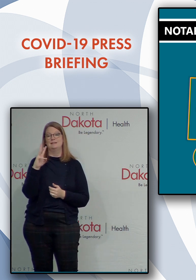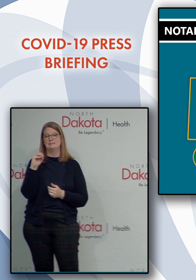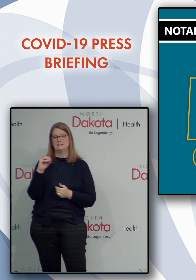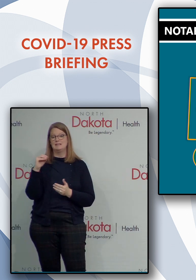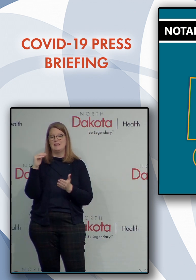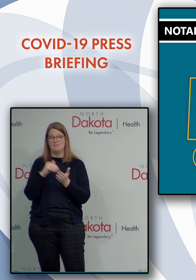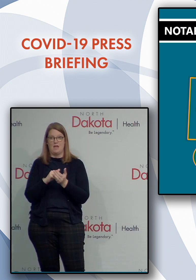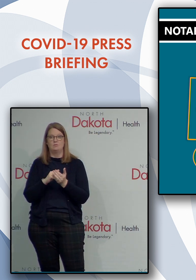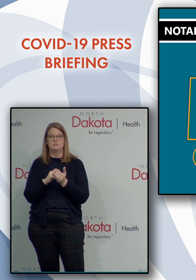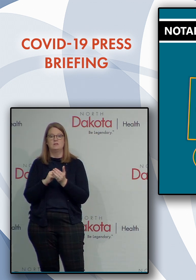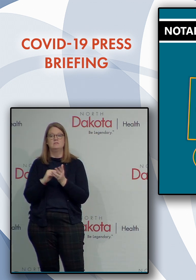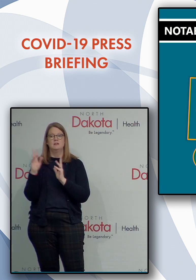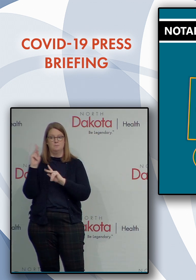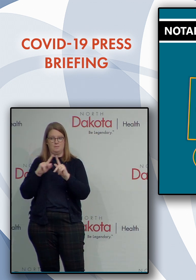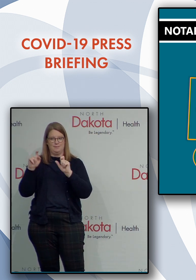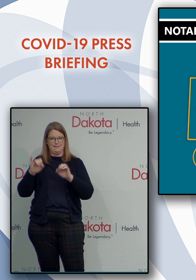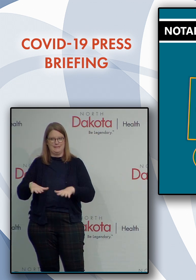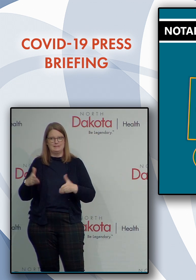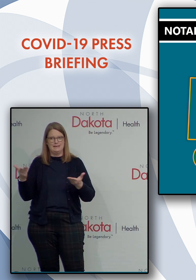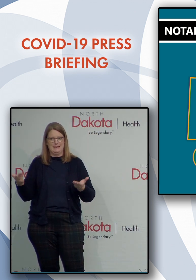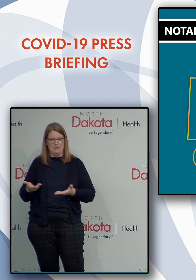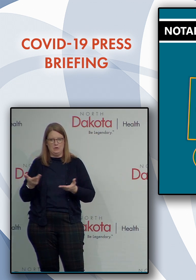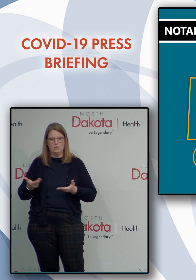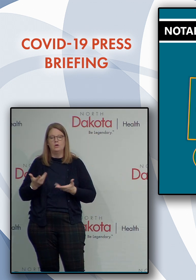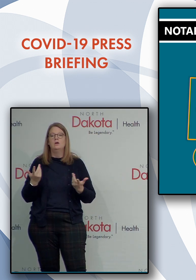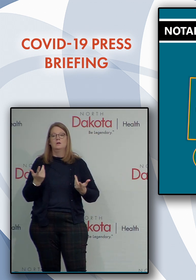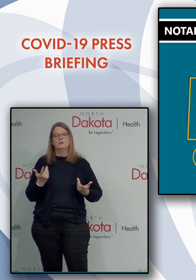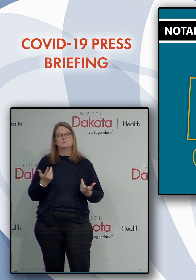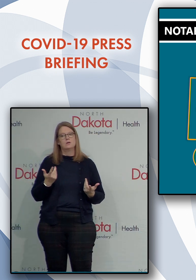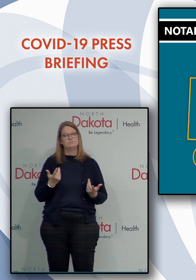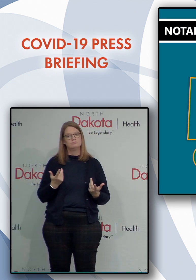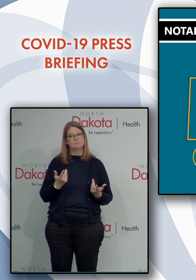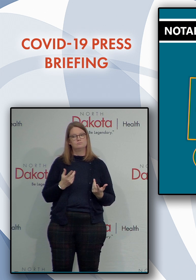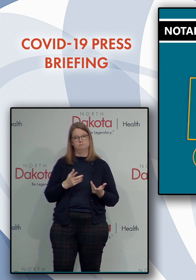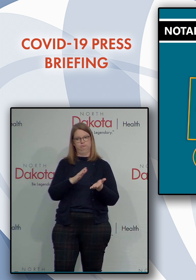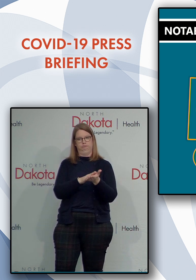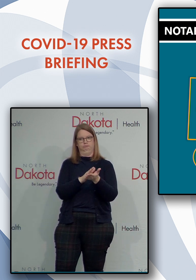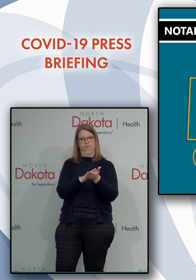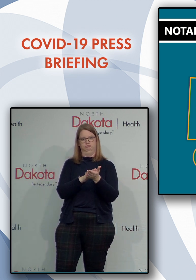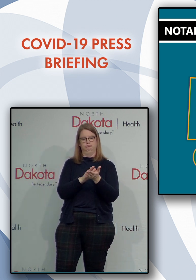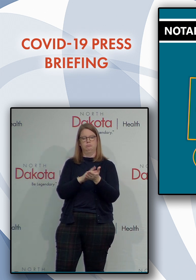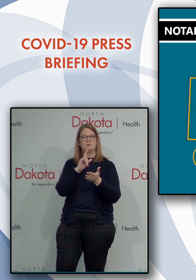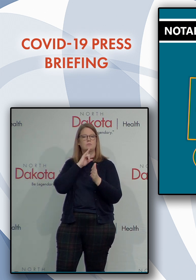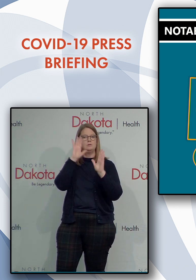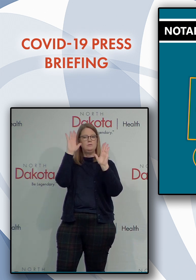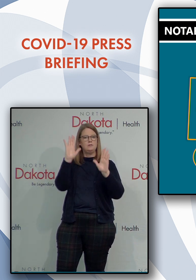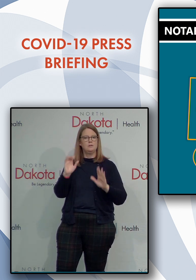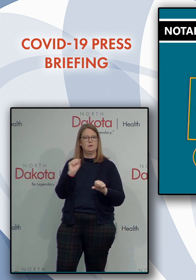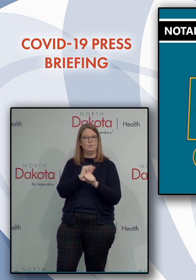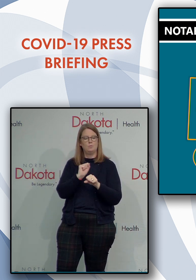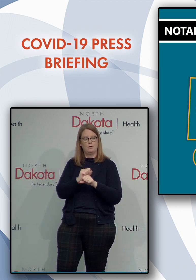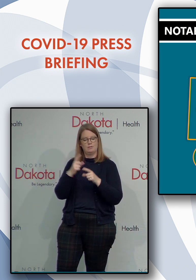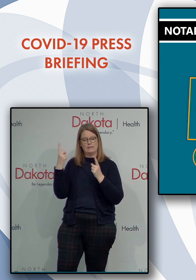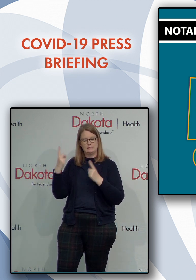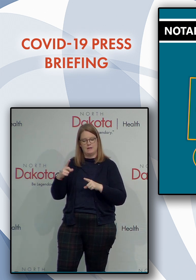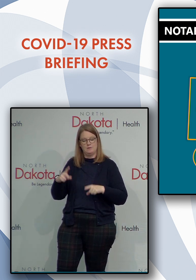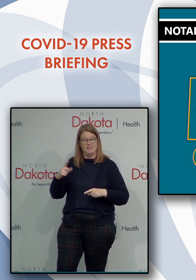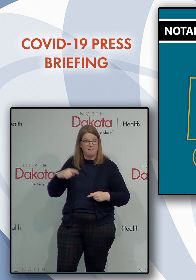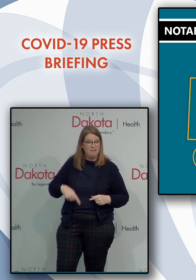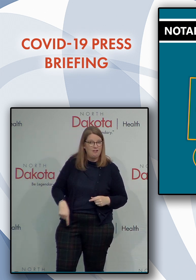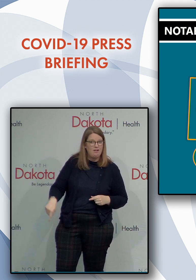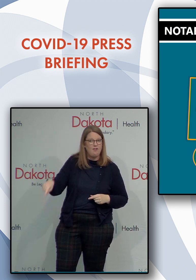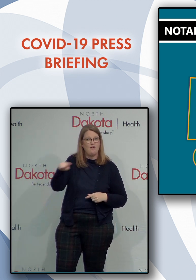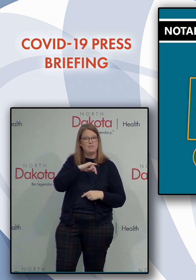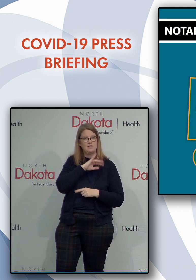unique North Dakotans. And so that is, again, credit to all of the great work that's going on by everybody involved